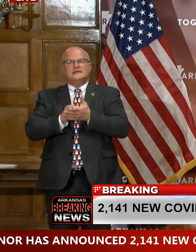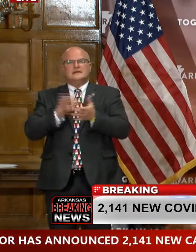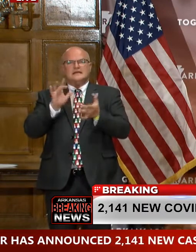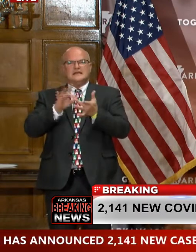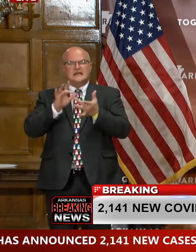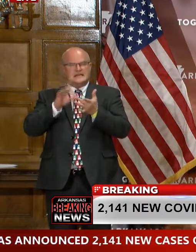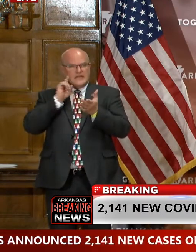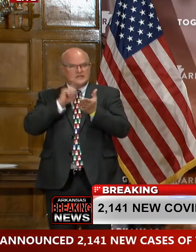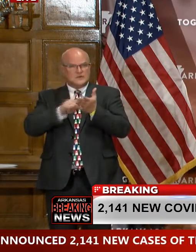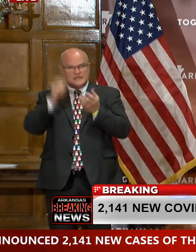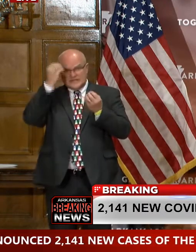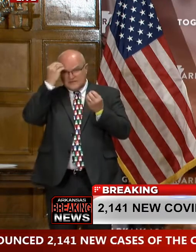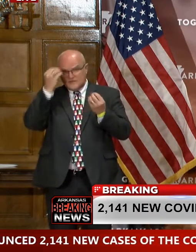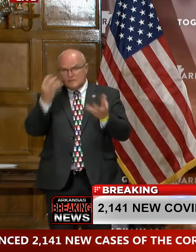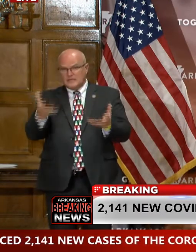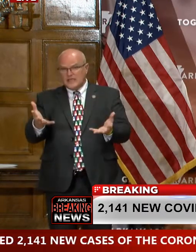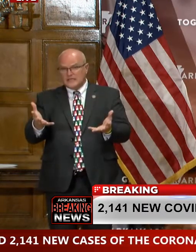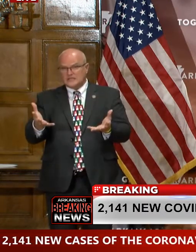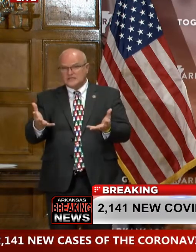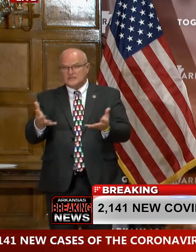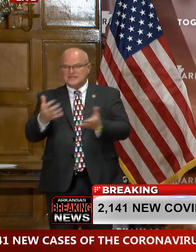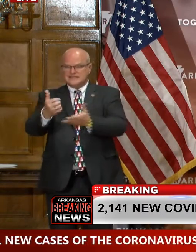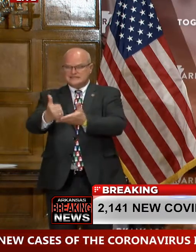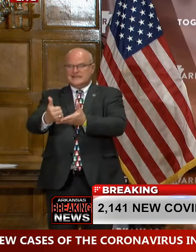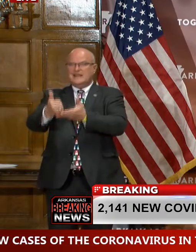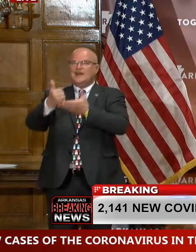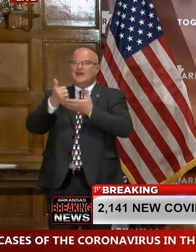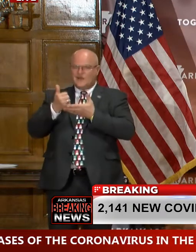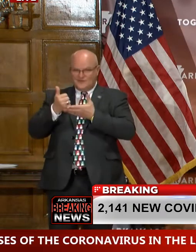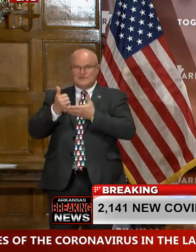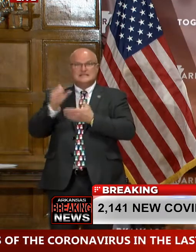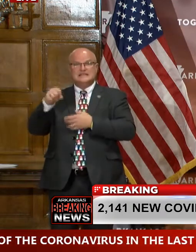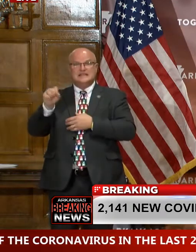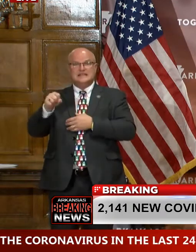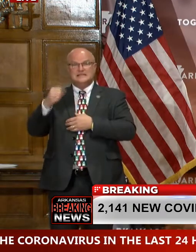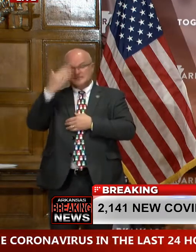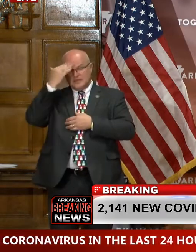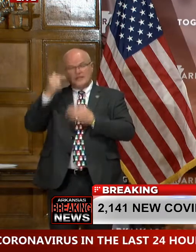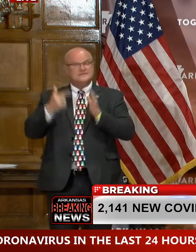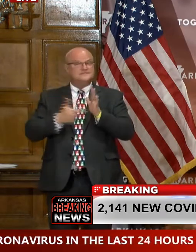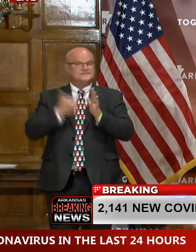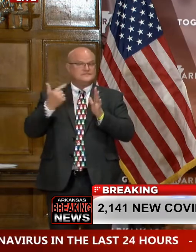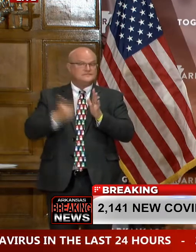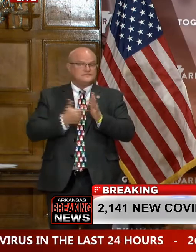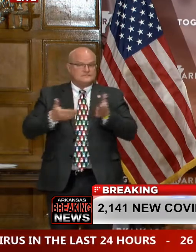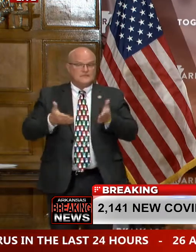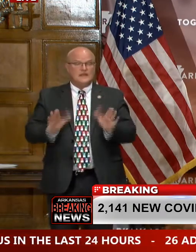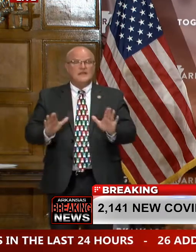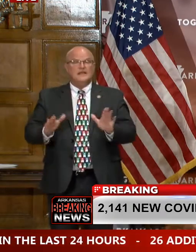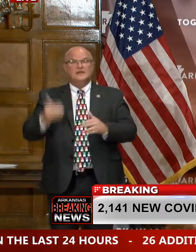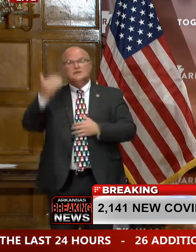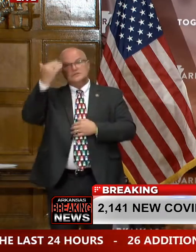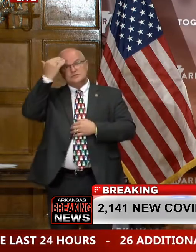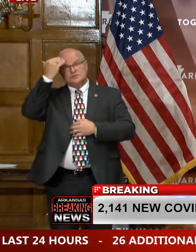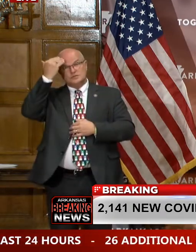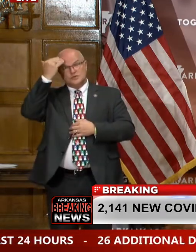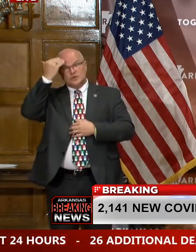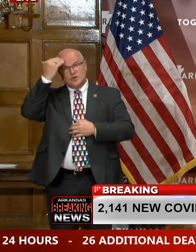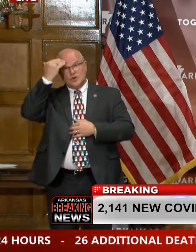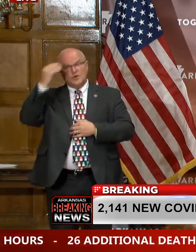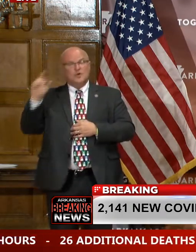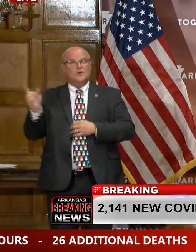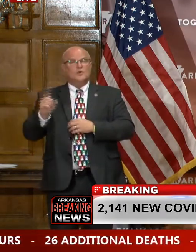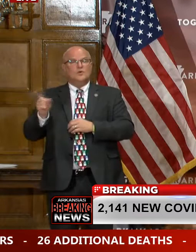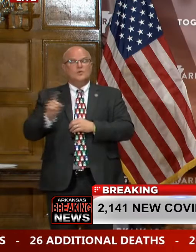contact tracing information is helpful to us because in some instances it allows you to know